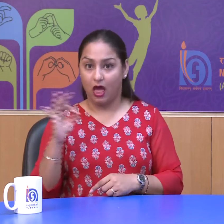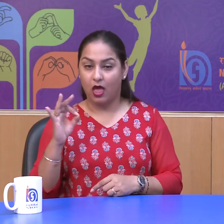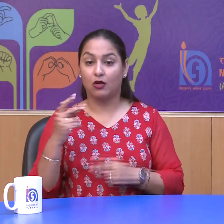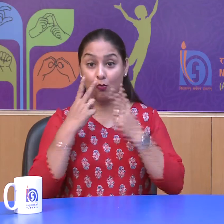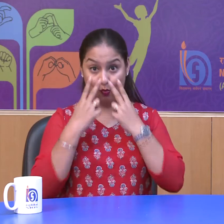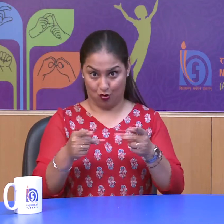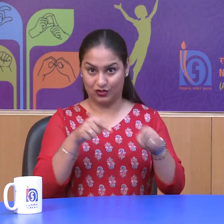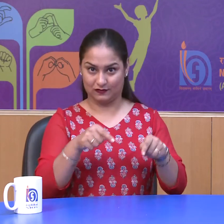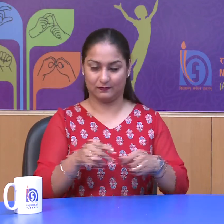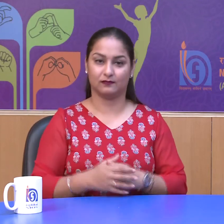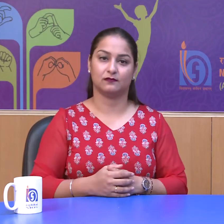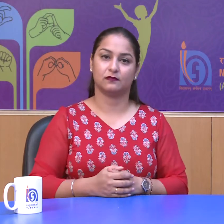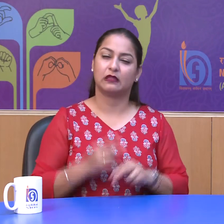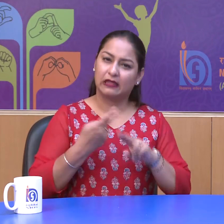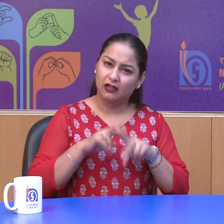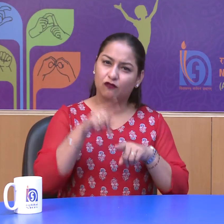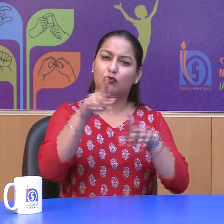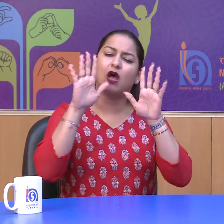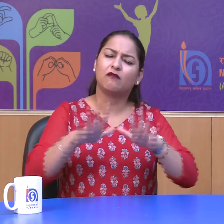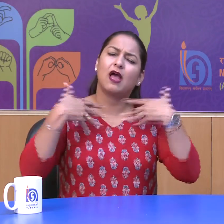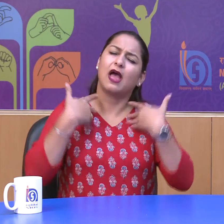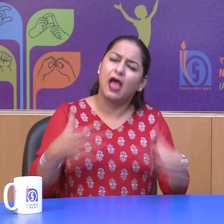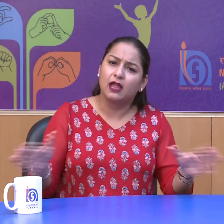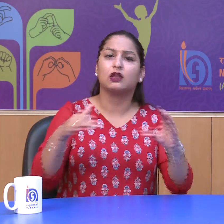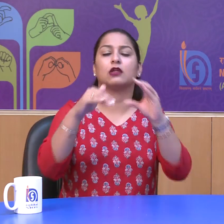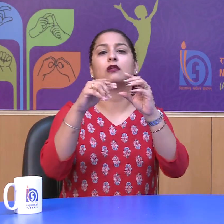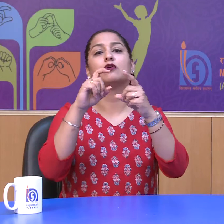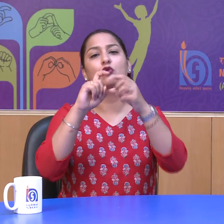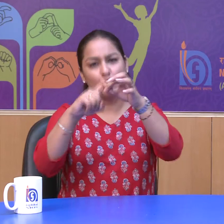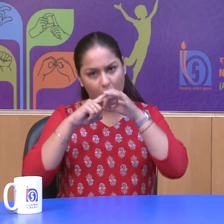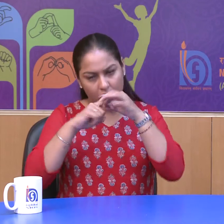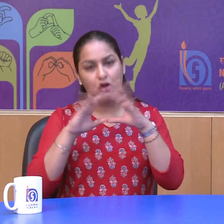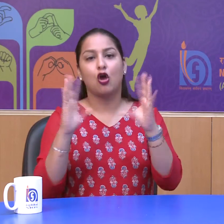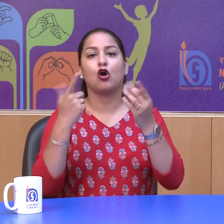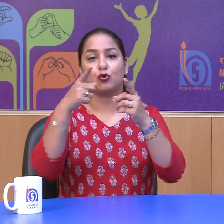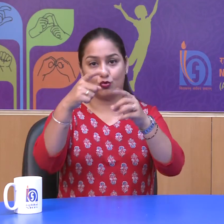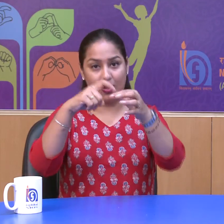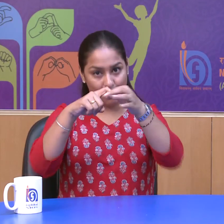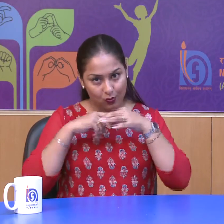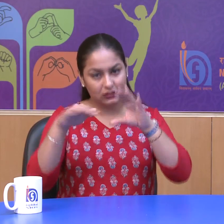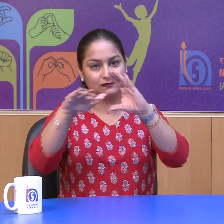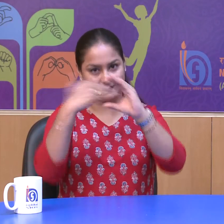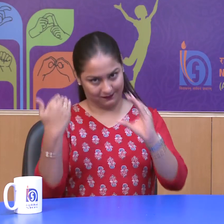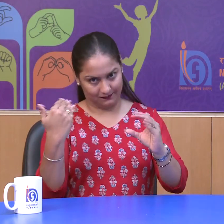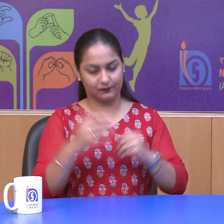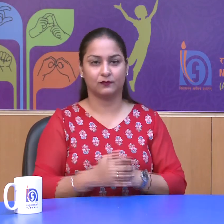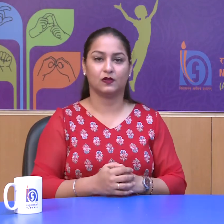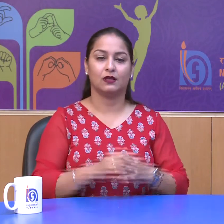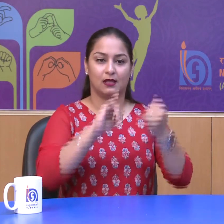this video. If you have any query, you can send us your query on sign